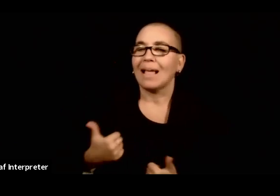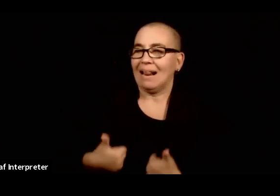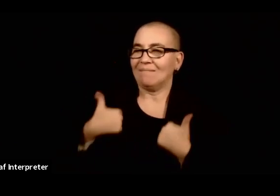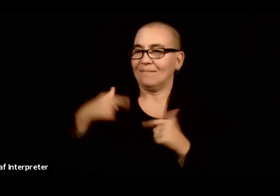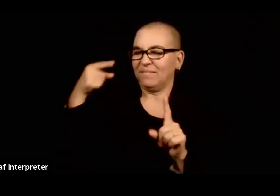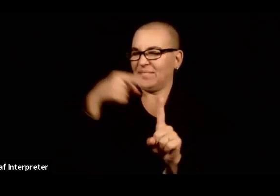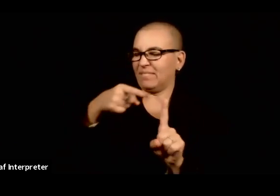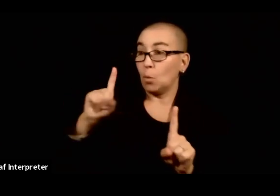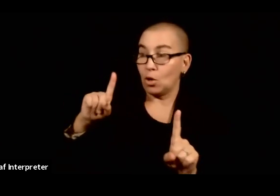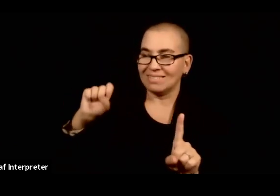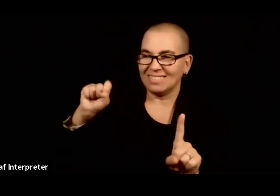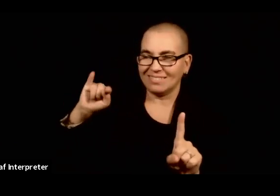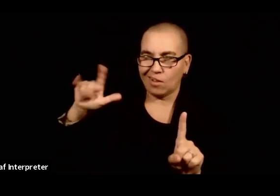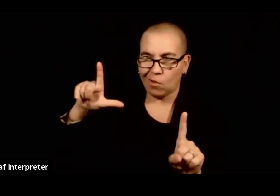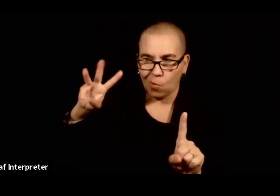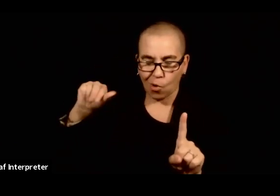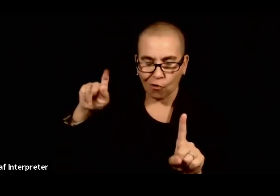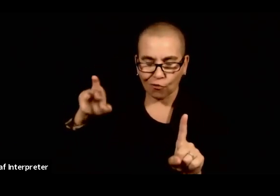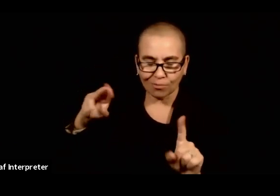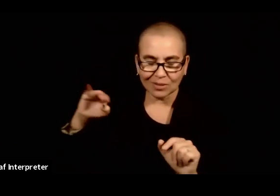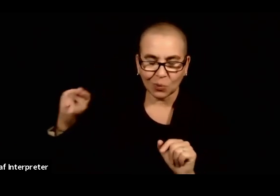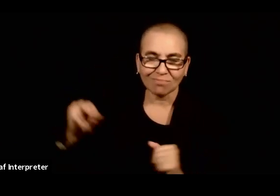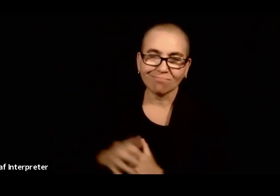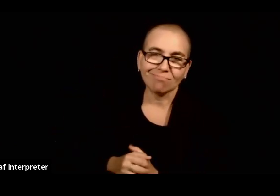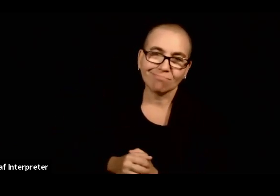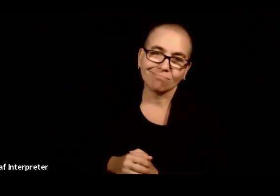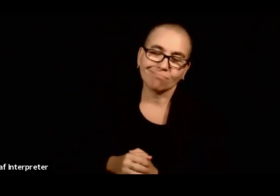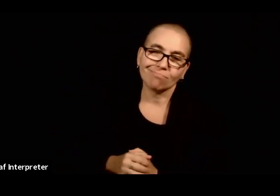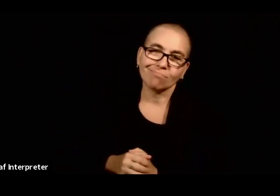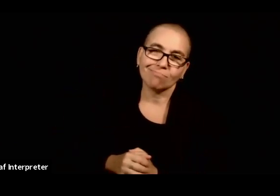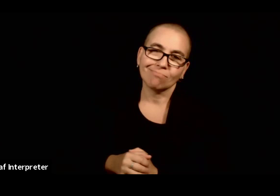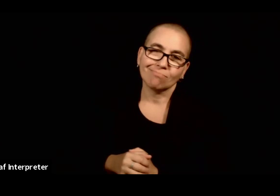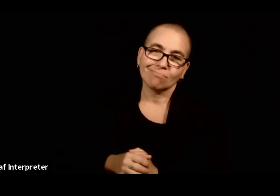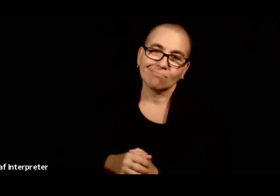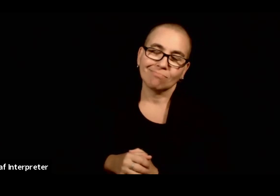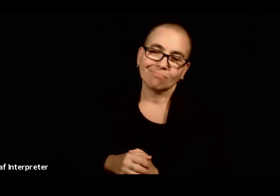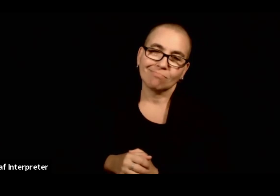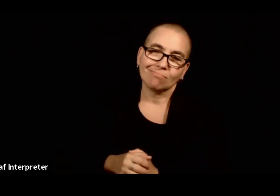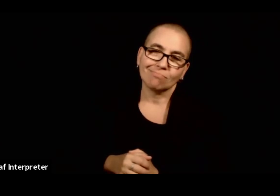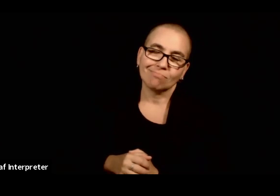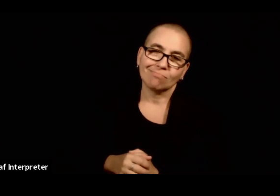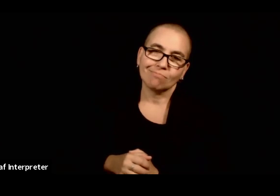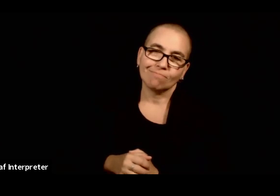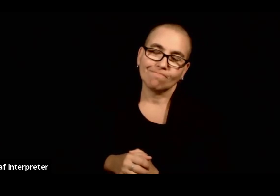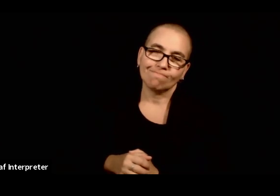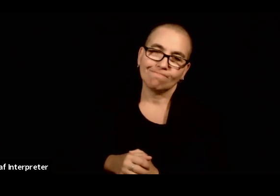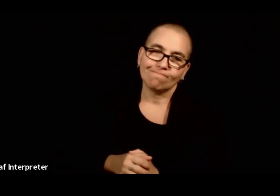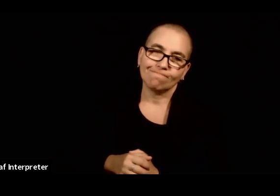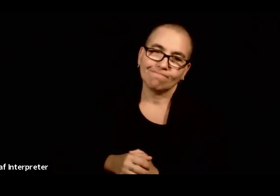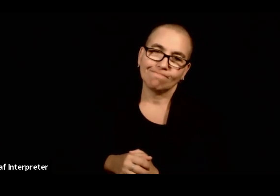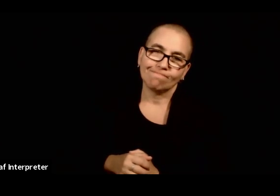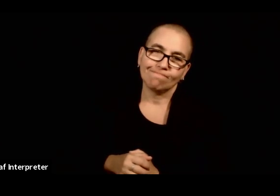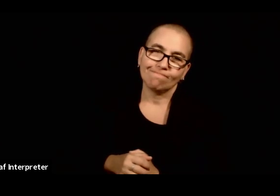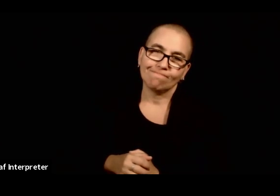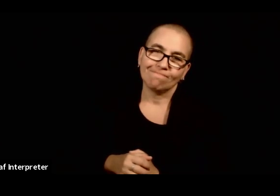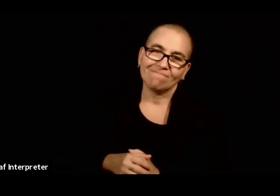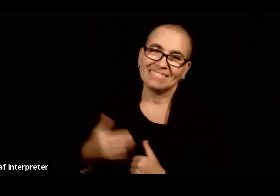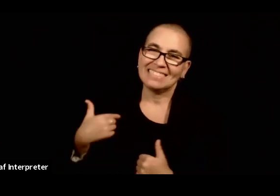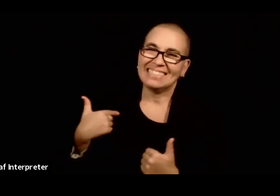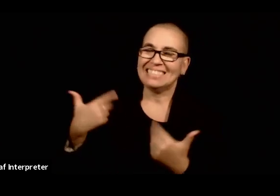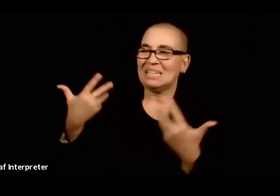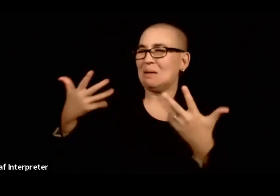I don't share, or I don't care to, just in the spirit of protecting my mom, I don't care to say what facility she's